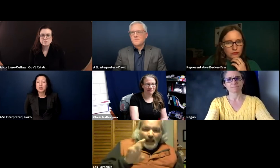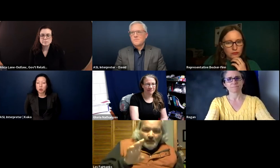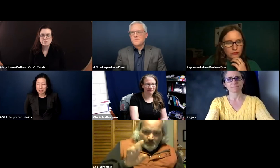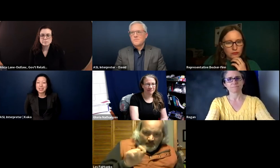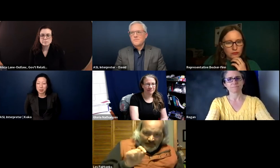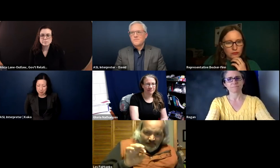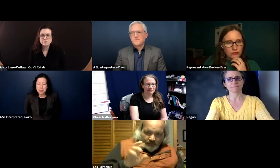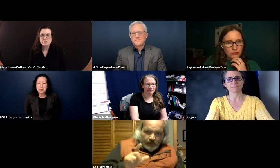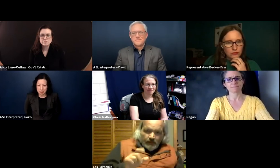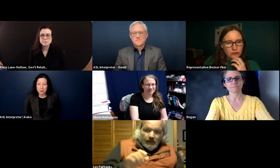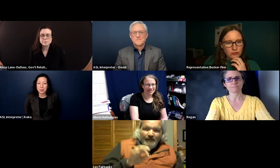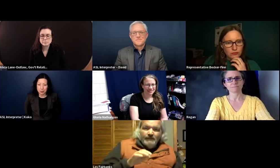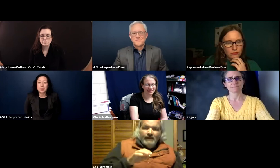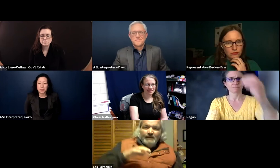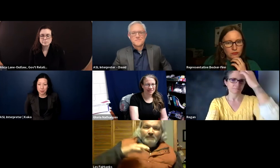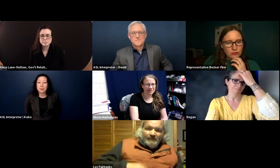I'm very dubious